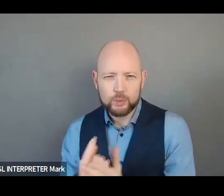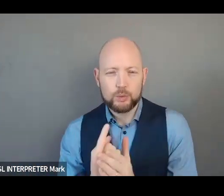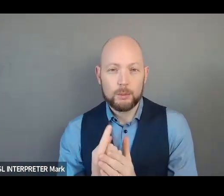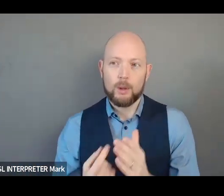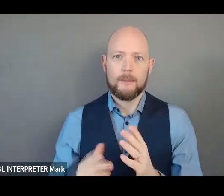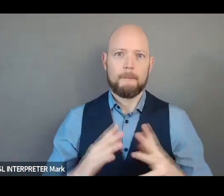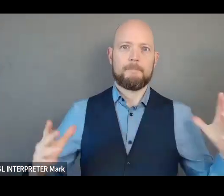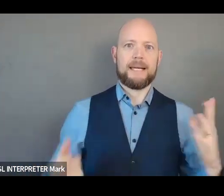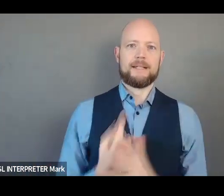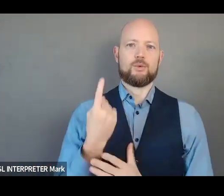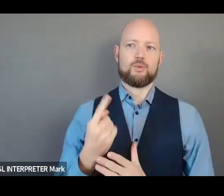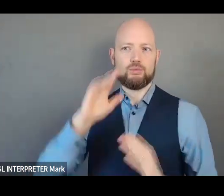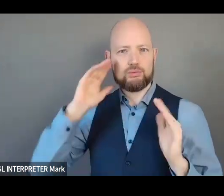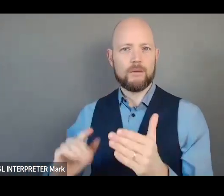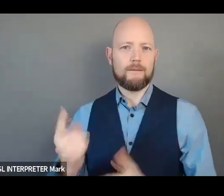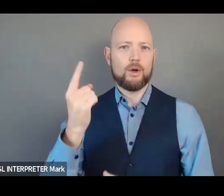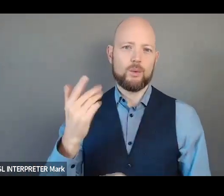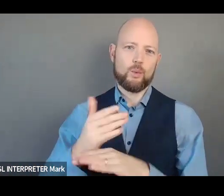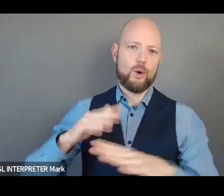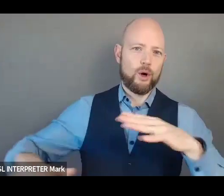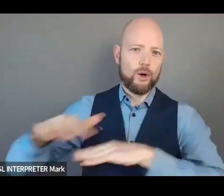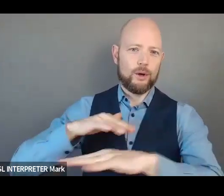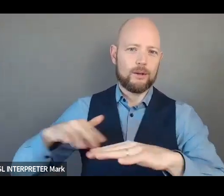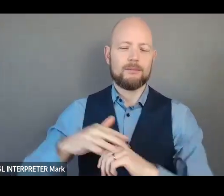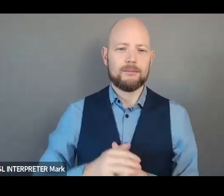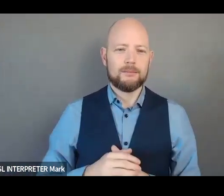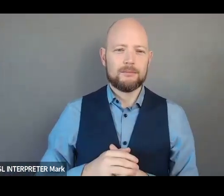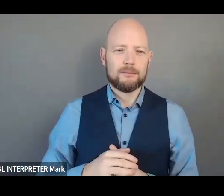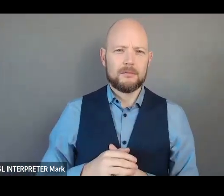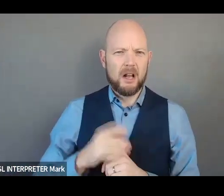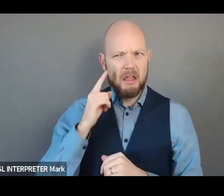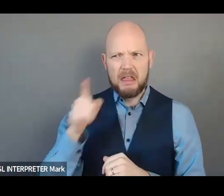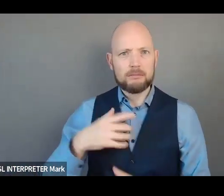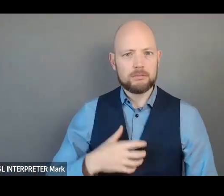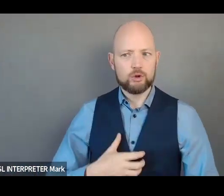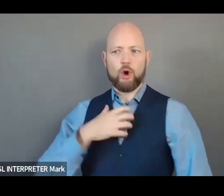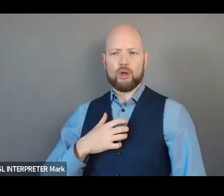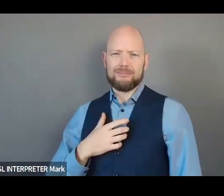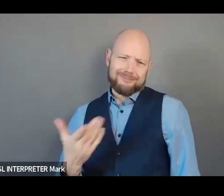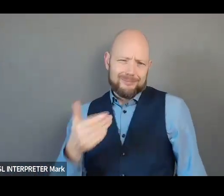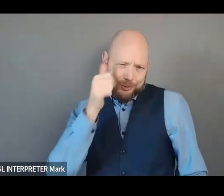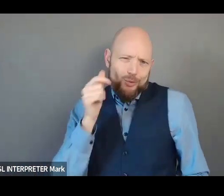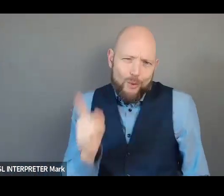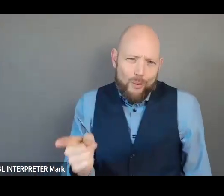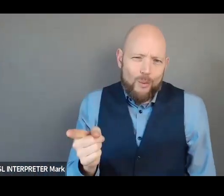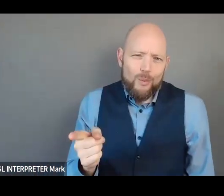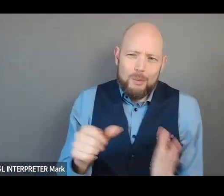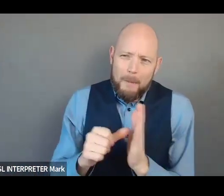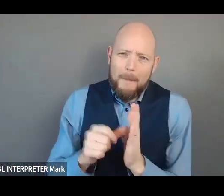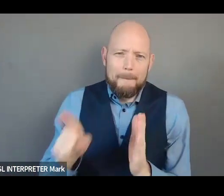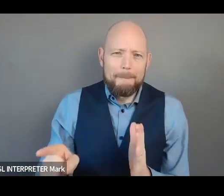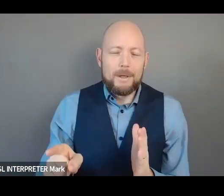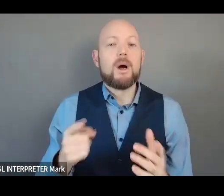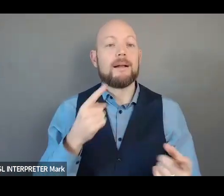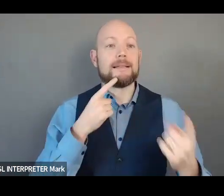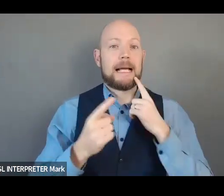there was that, not surprisingly, I don't think that's kind of, a lot of people would find that entirely surprising. It's obviously the data that we actually